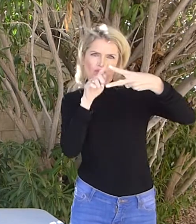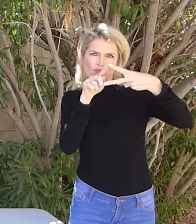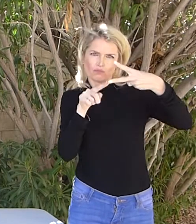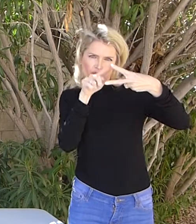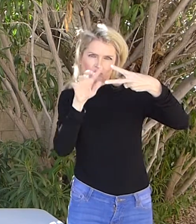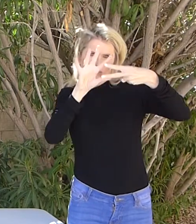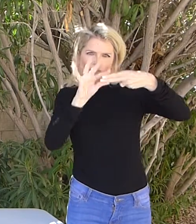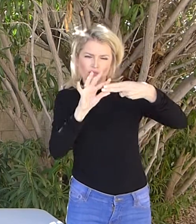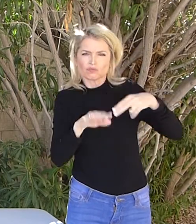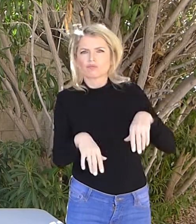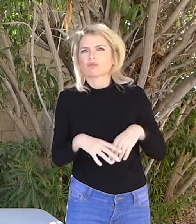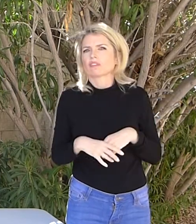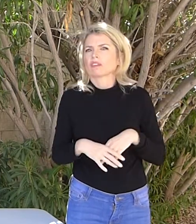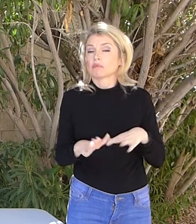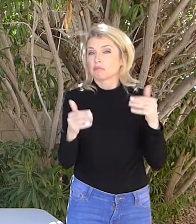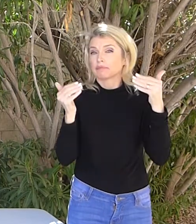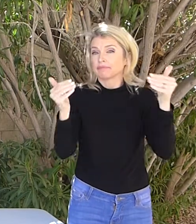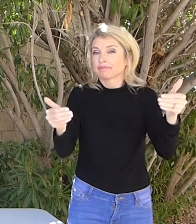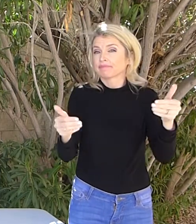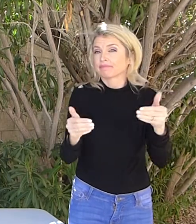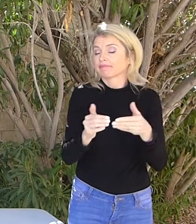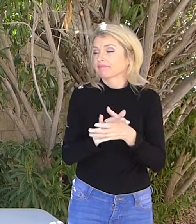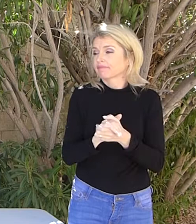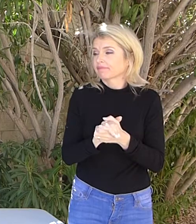Okay, now I'm going to keep going.